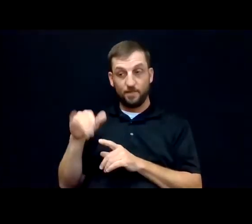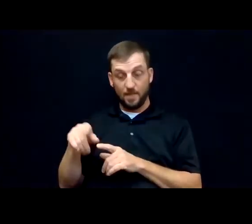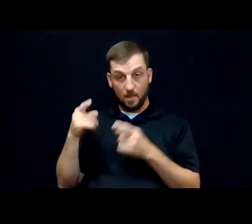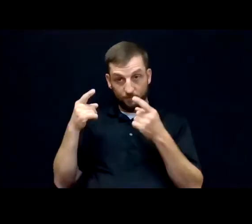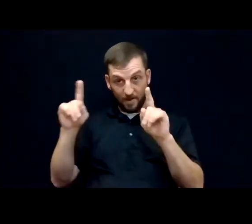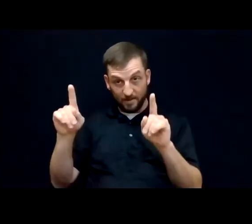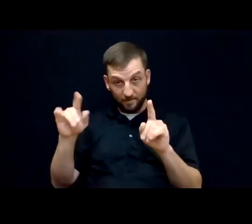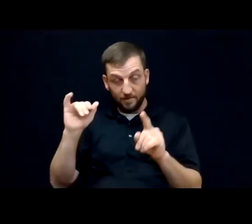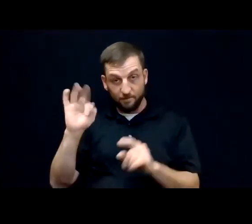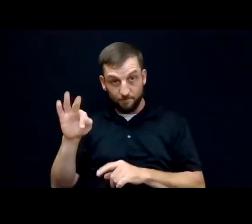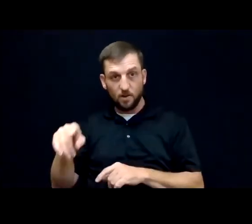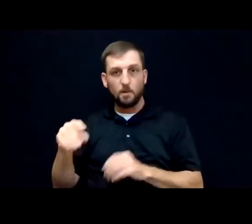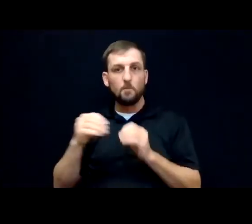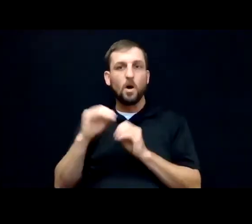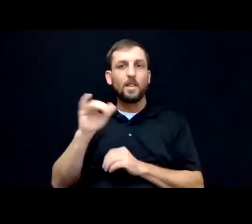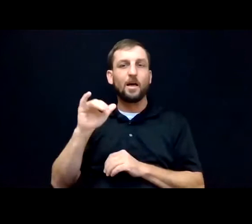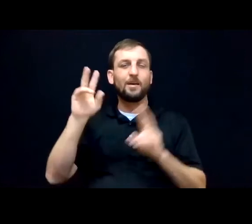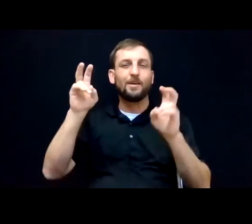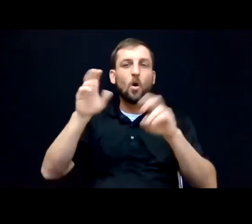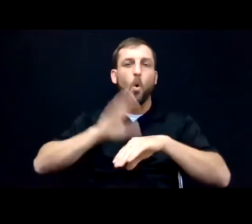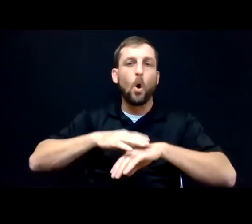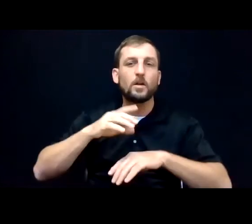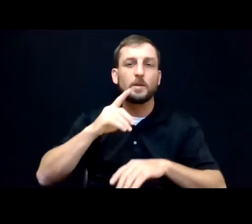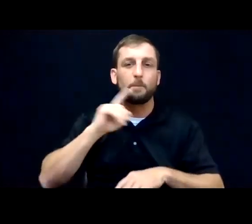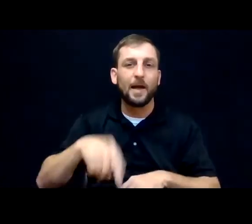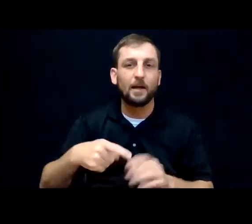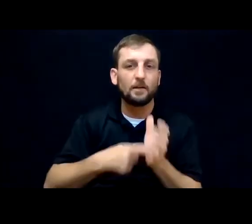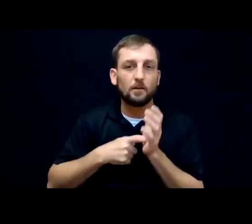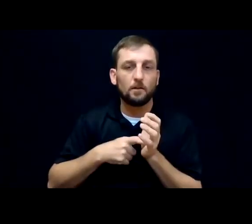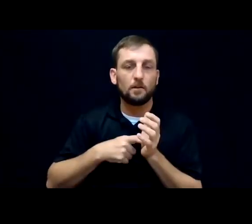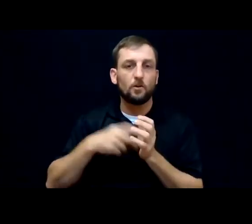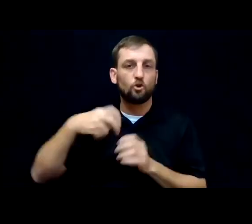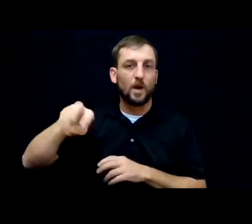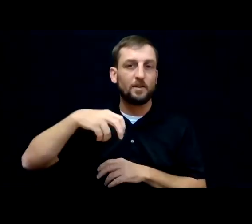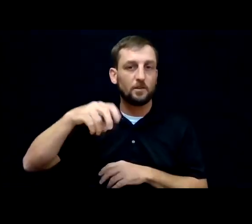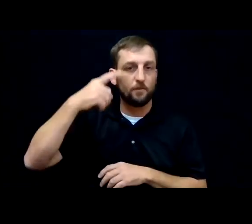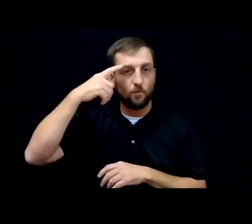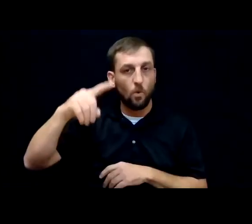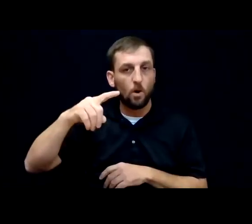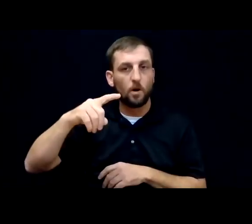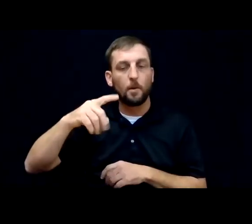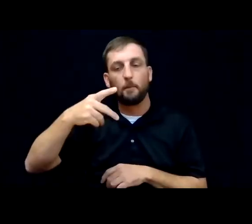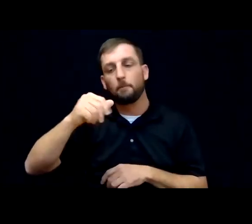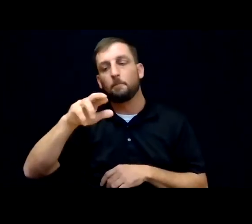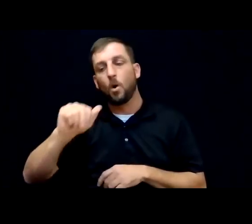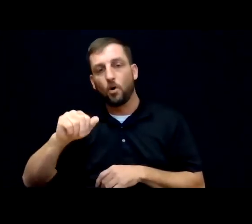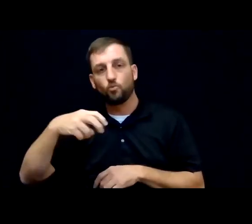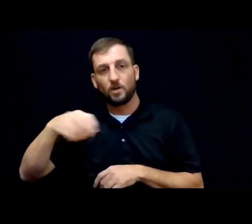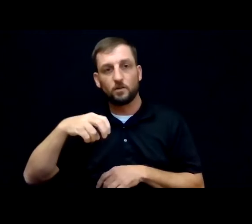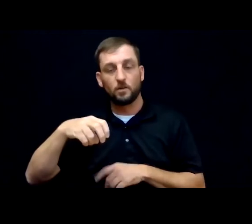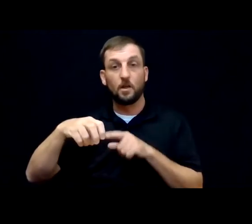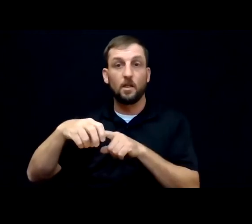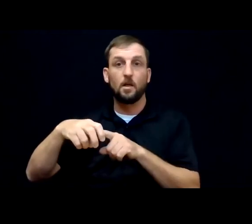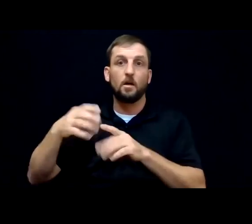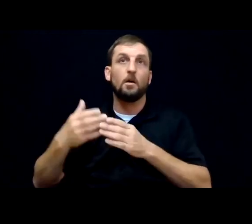an on-demand transit option for paratransit. So miles from where we